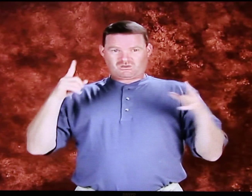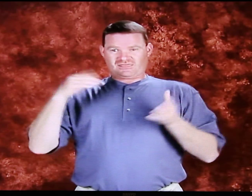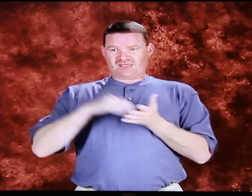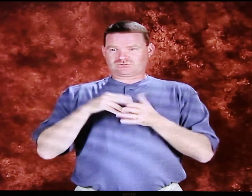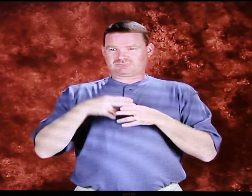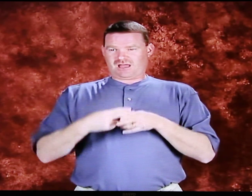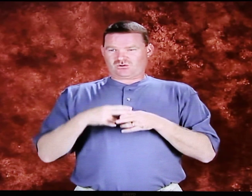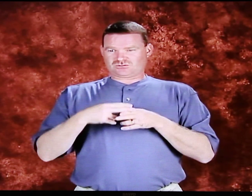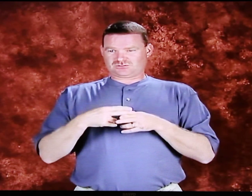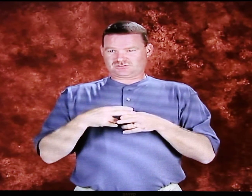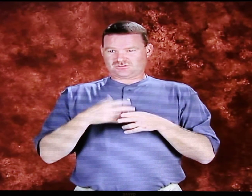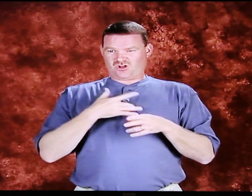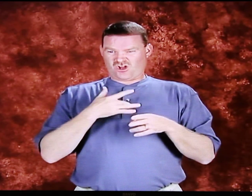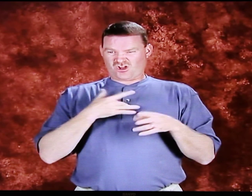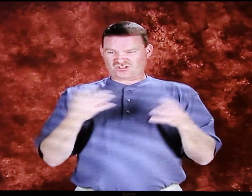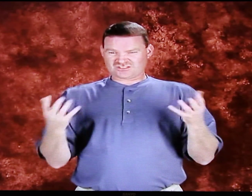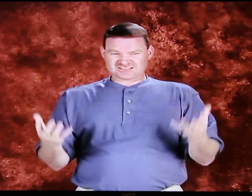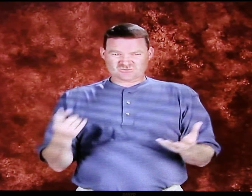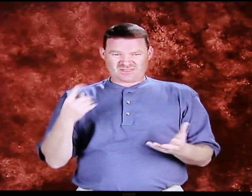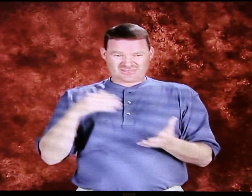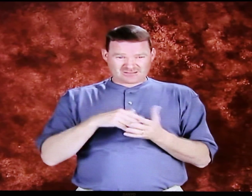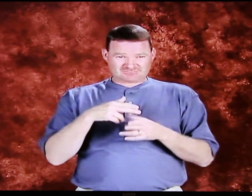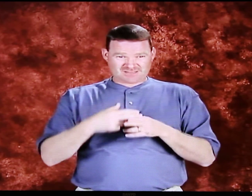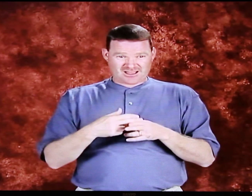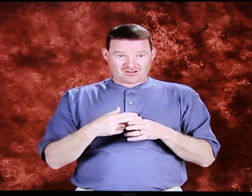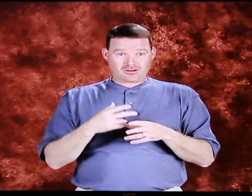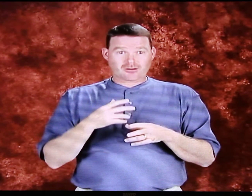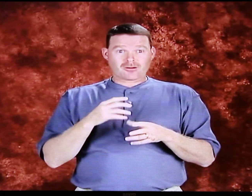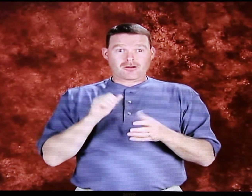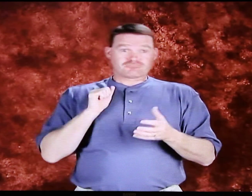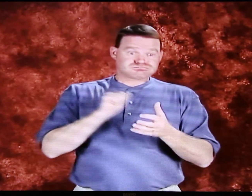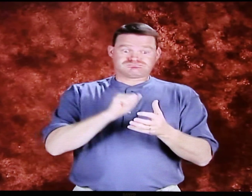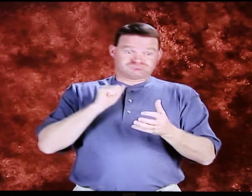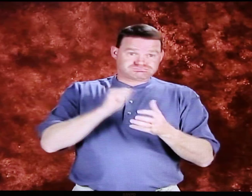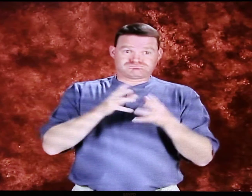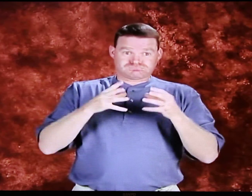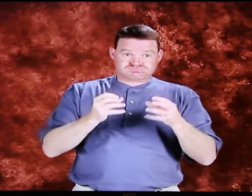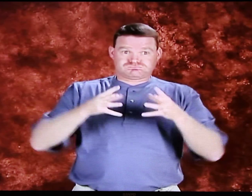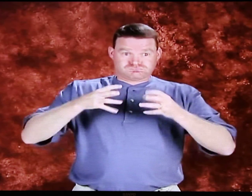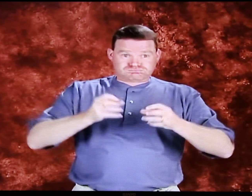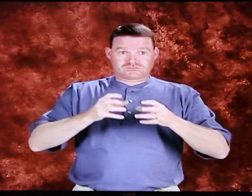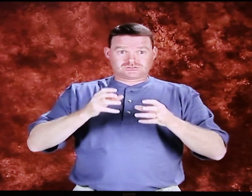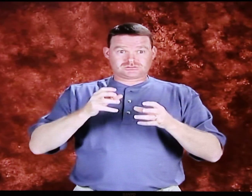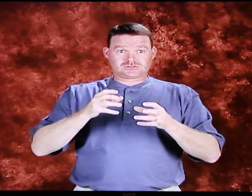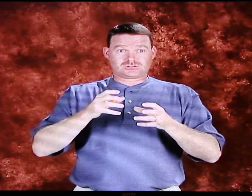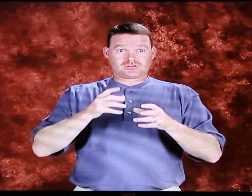Now the size of the heart is 1,000 pounds. Can you imagine just the size of the heart?